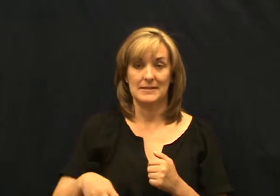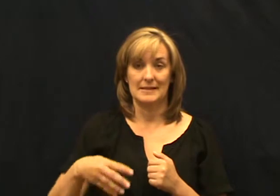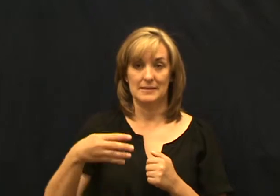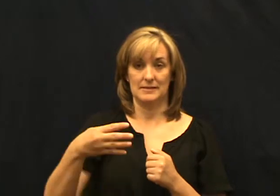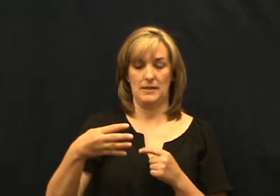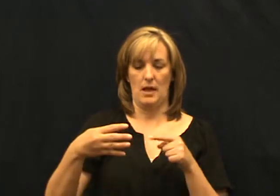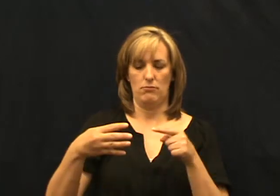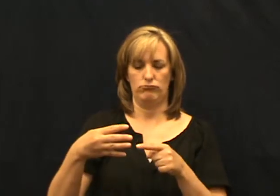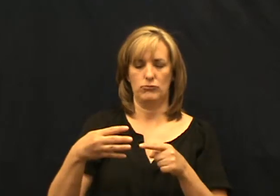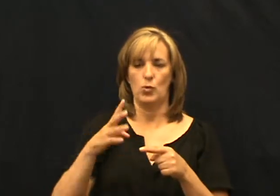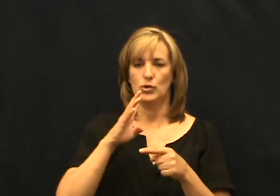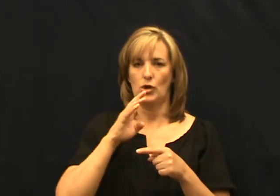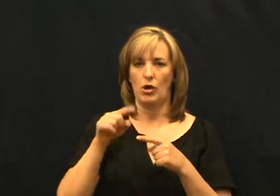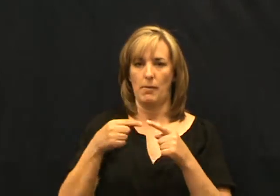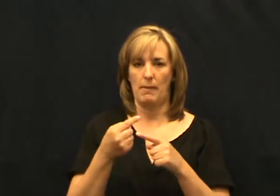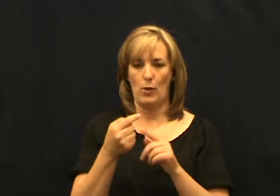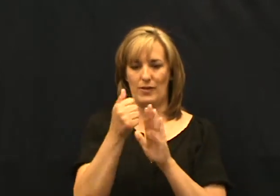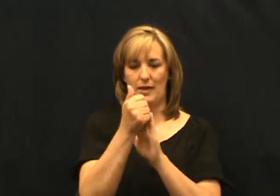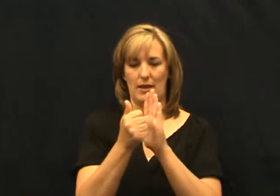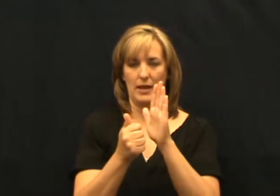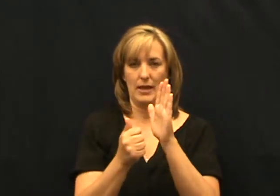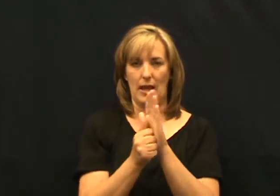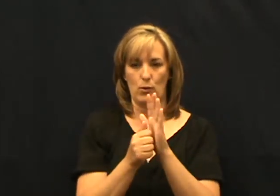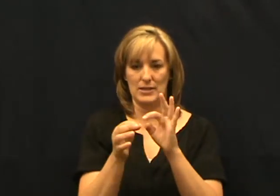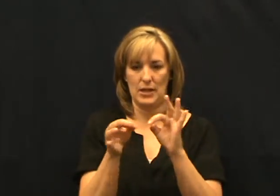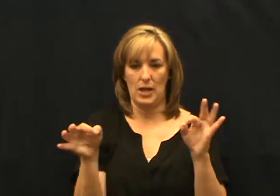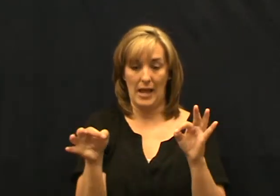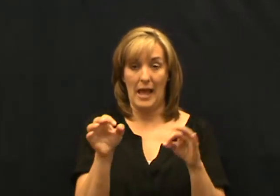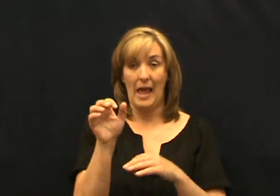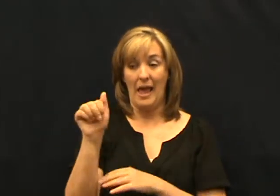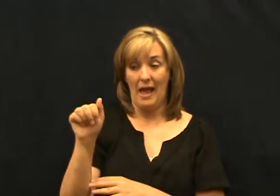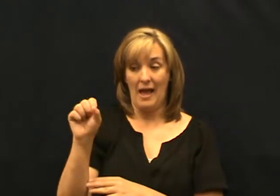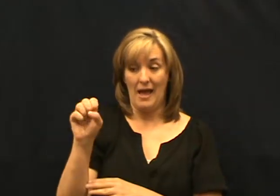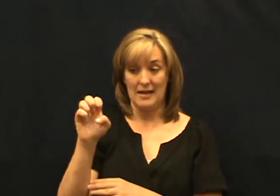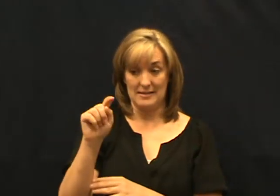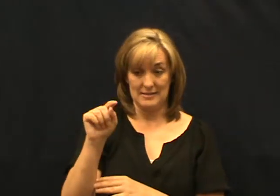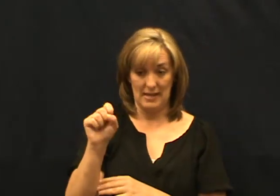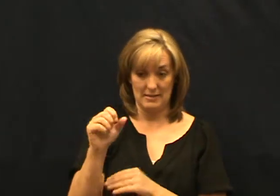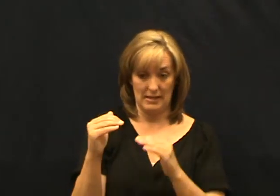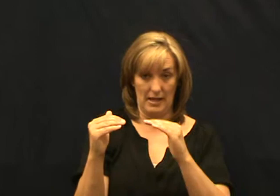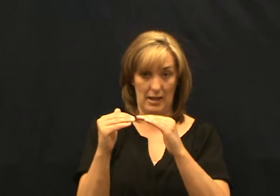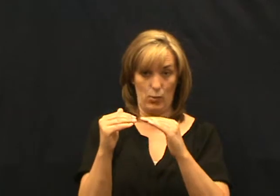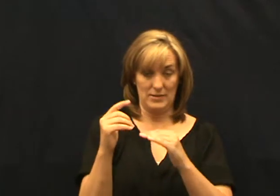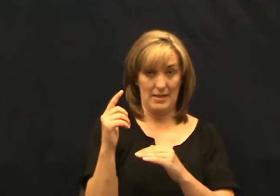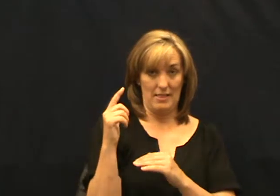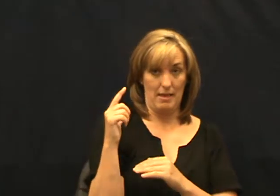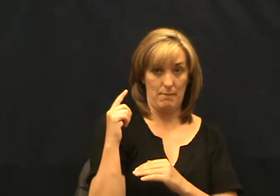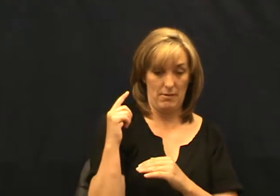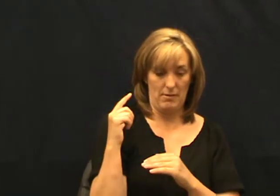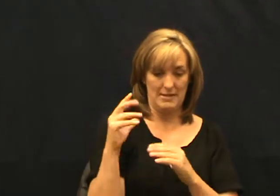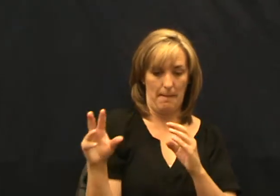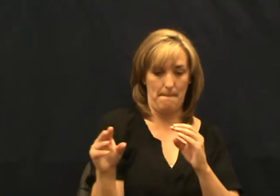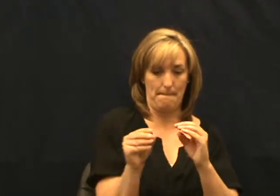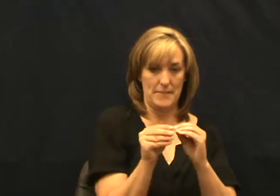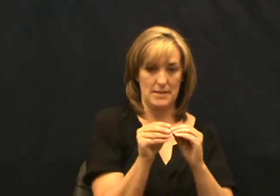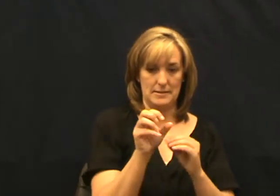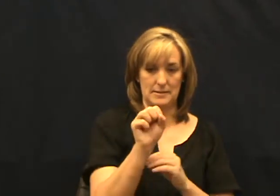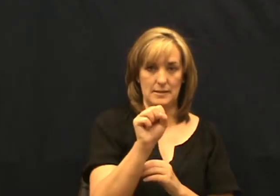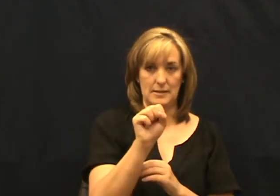equation. Remember, the accounting equation is assets equal liabilities plus stockholders' equity. And every time we make an